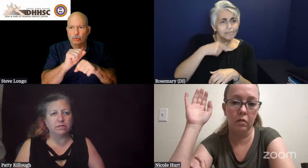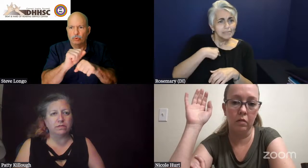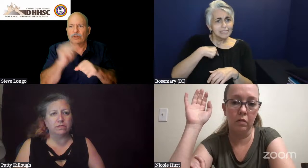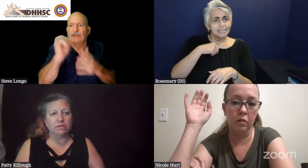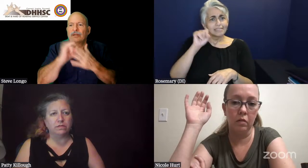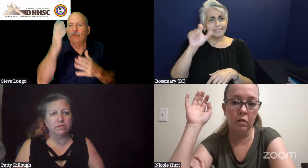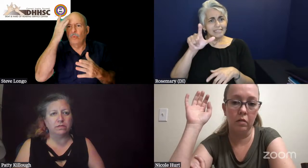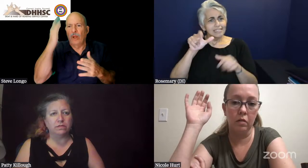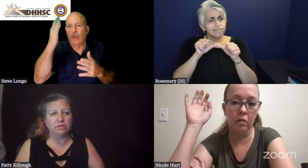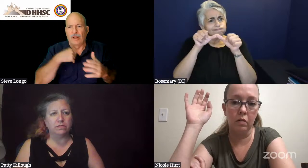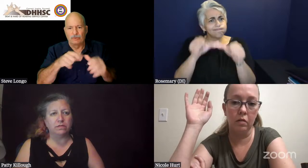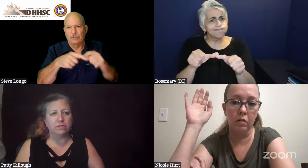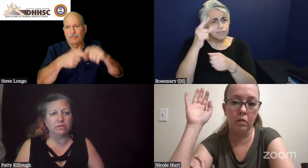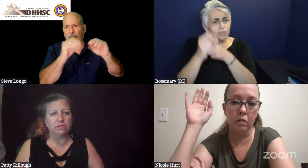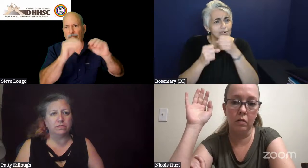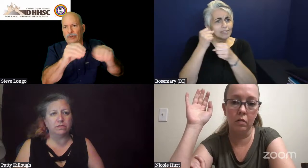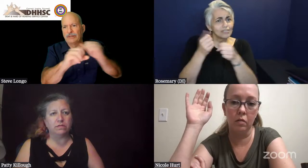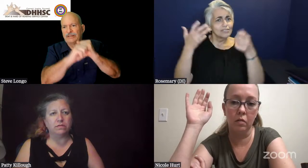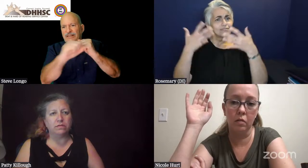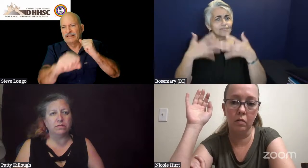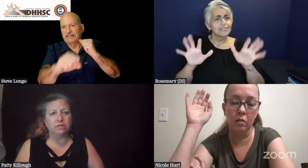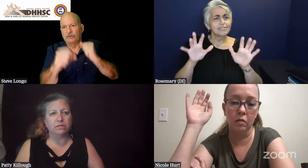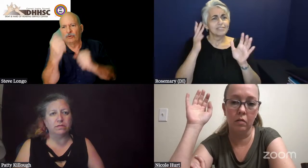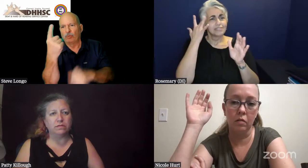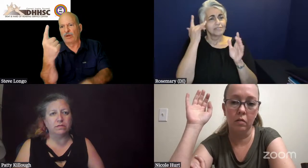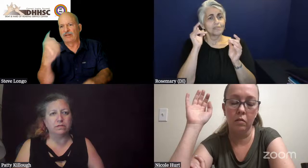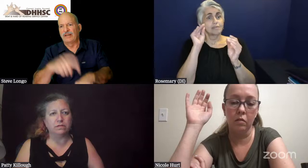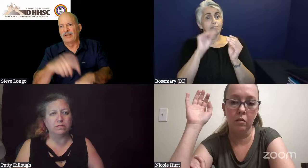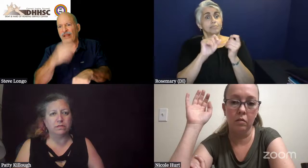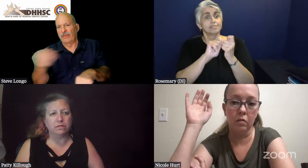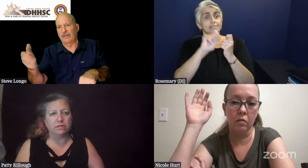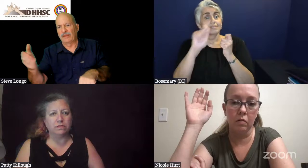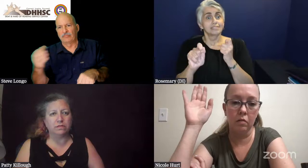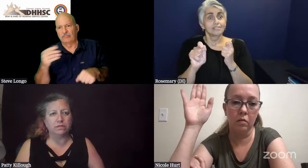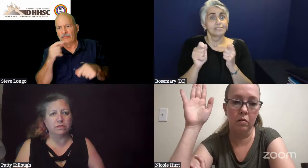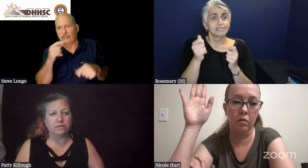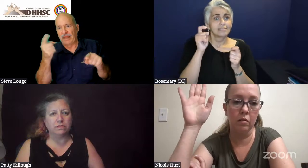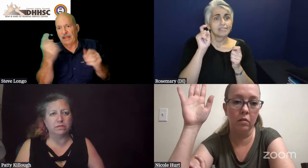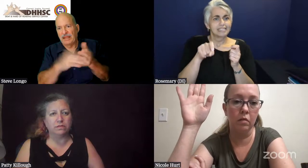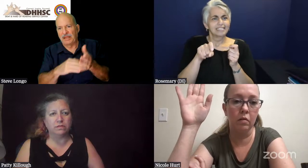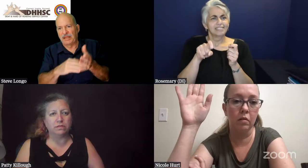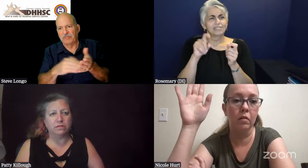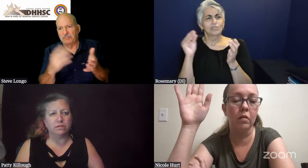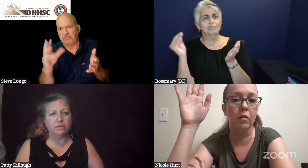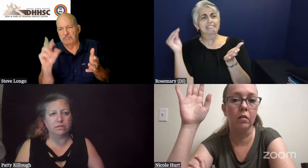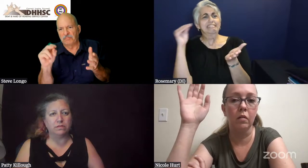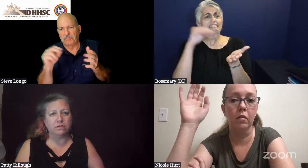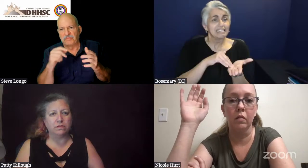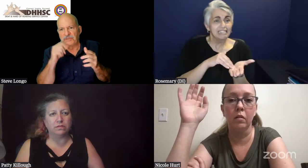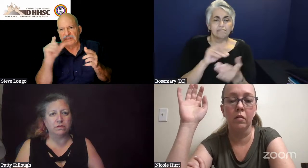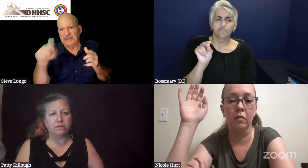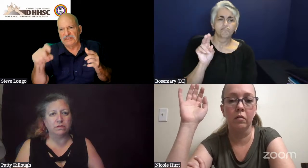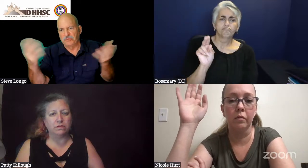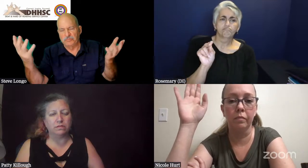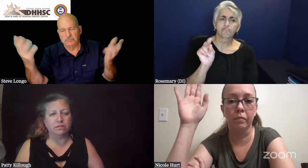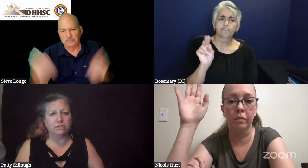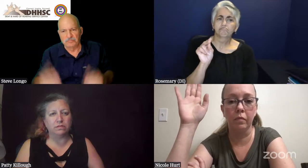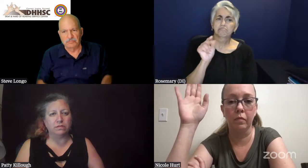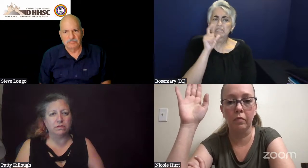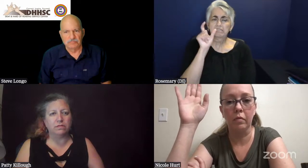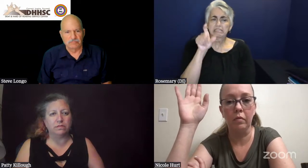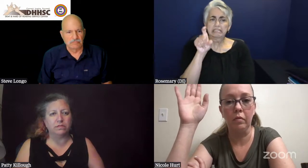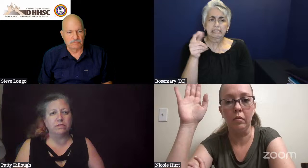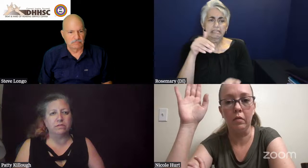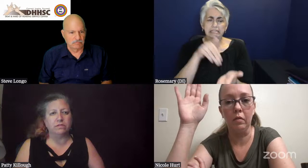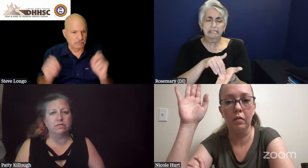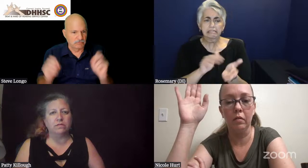We already, Nicole and I have already continued for a year, so to extend, we don't